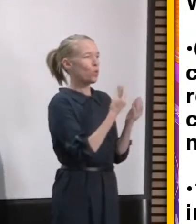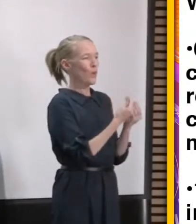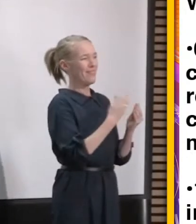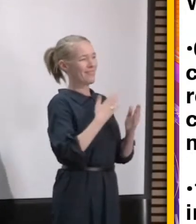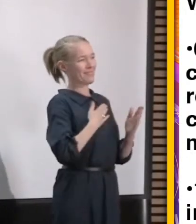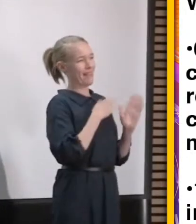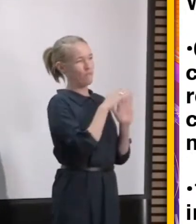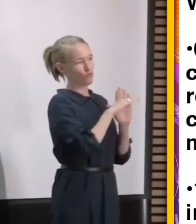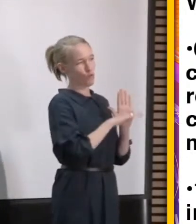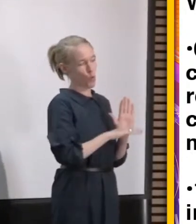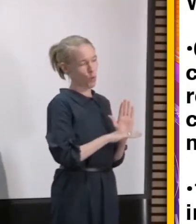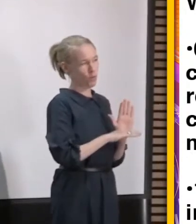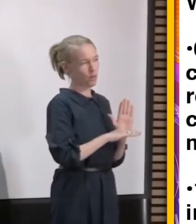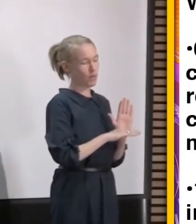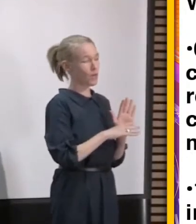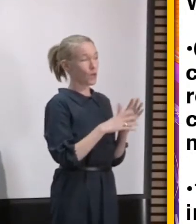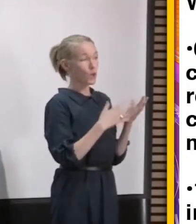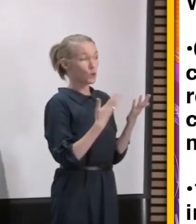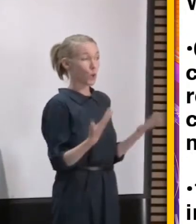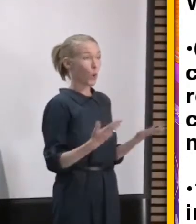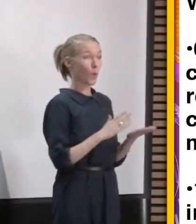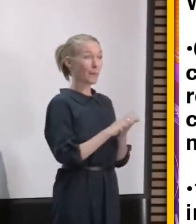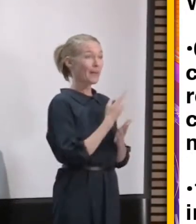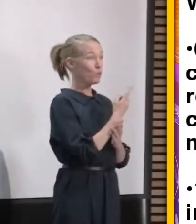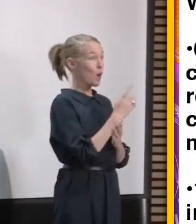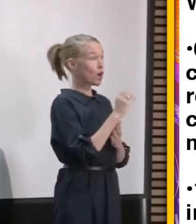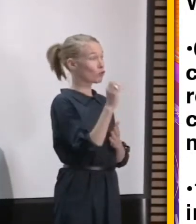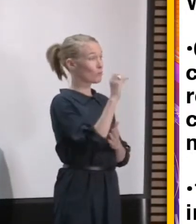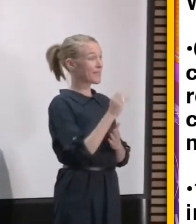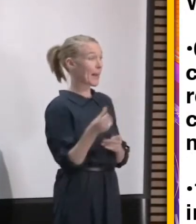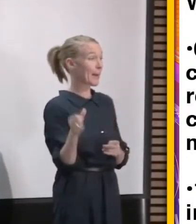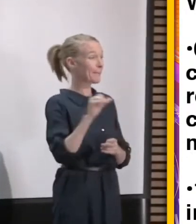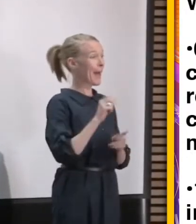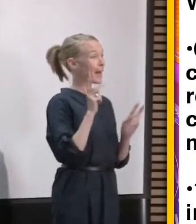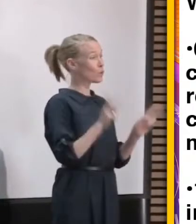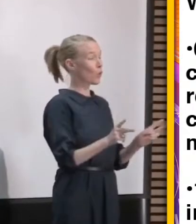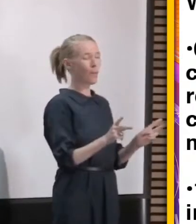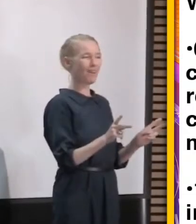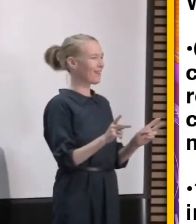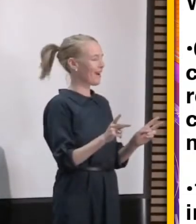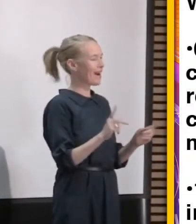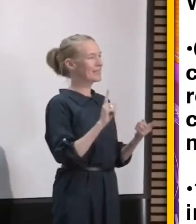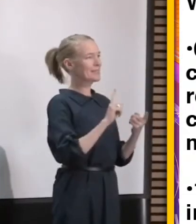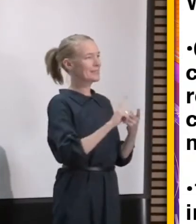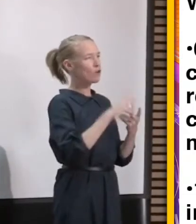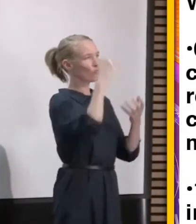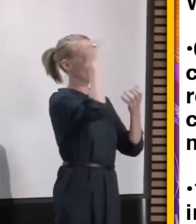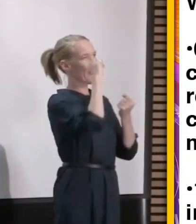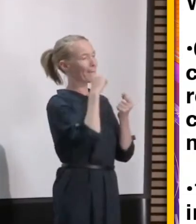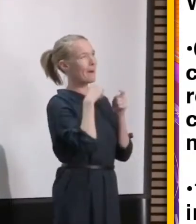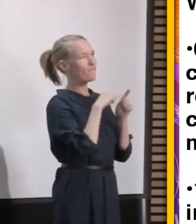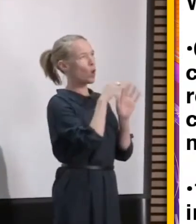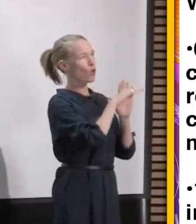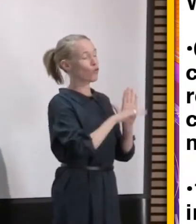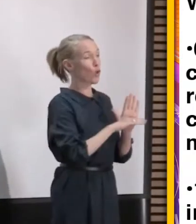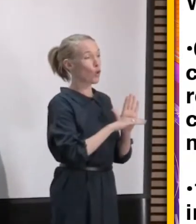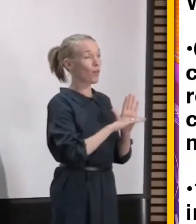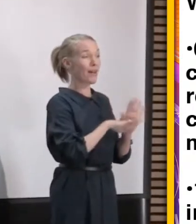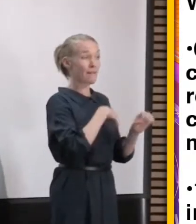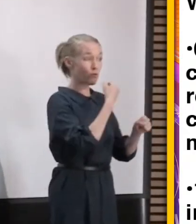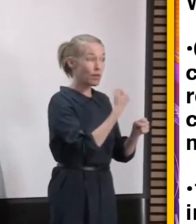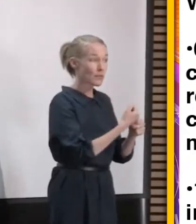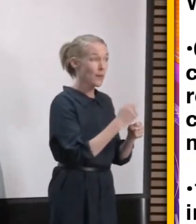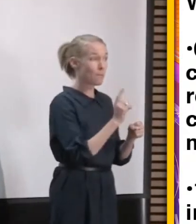include us accepting that there will be some things we have to routinely do, even at alert level 1, that we weren't doing before. One, of course, which